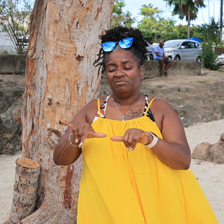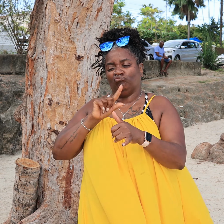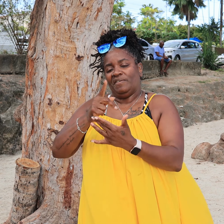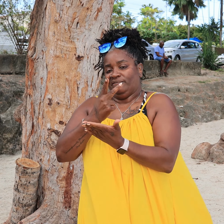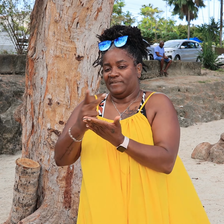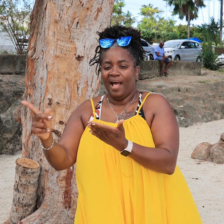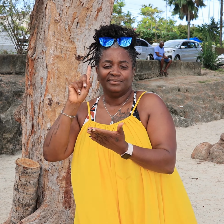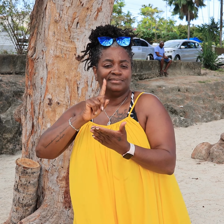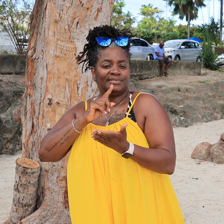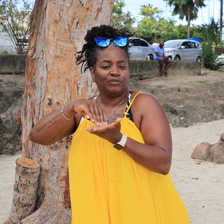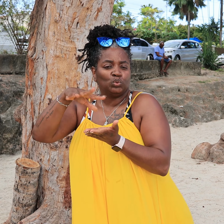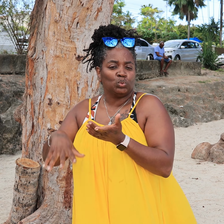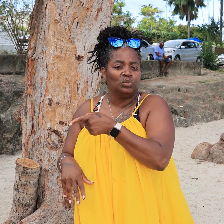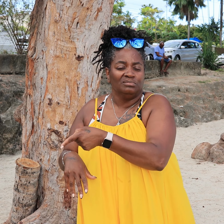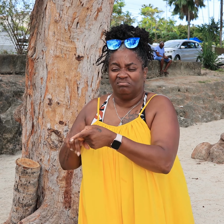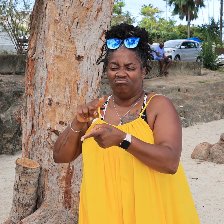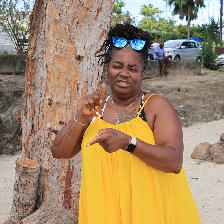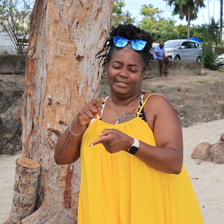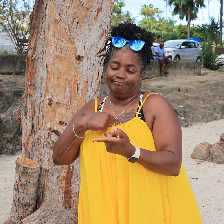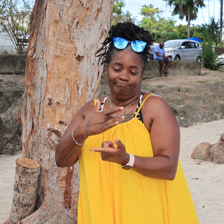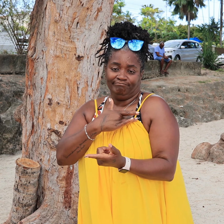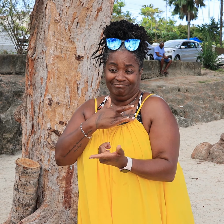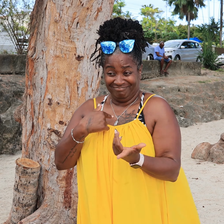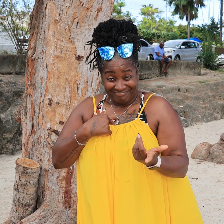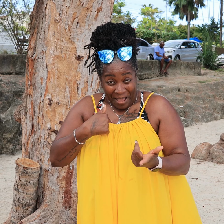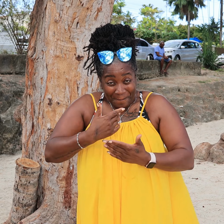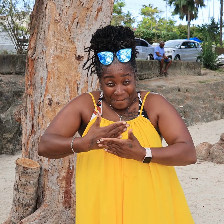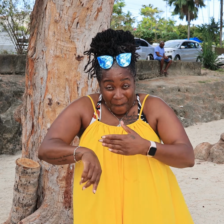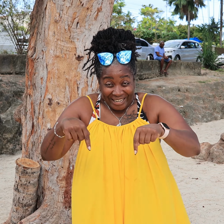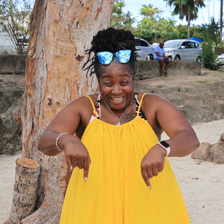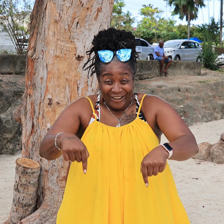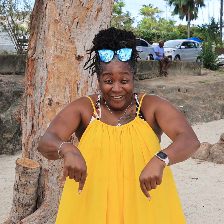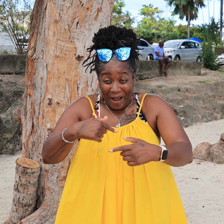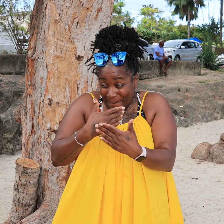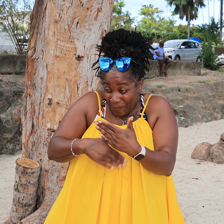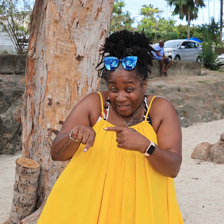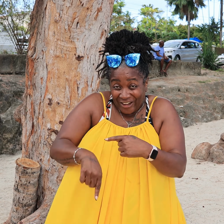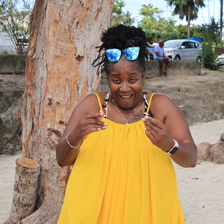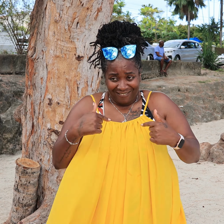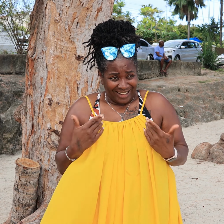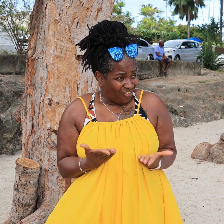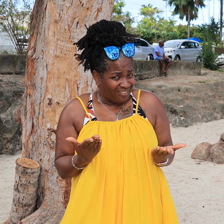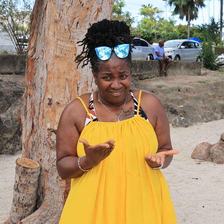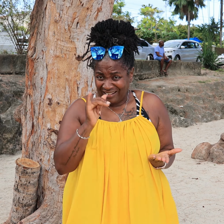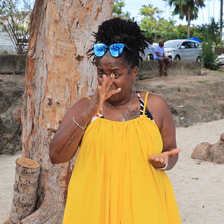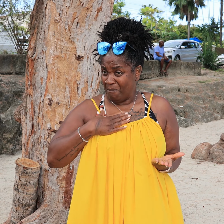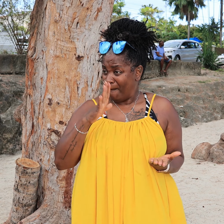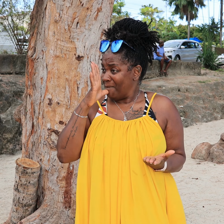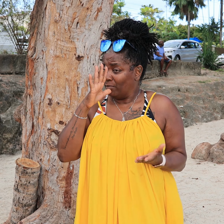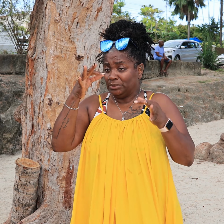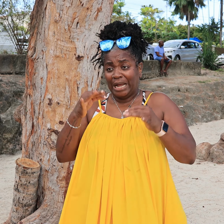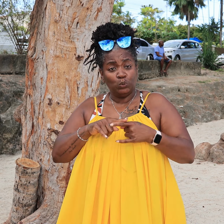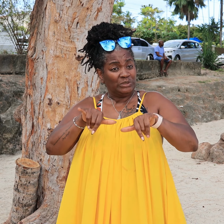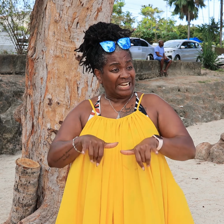has failed deaf students, and it really touches me. I was born here, I lived here. If my mom decided to stay here, I wouldn't want